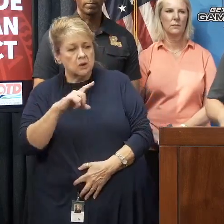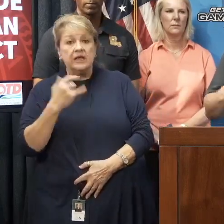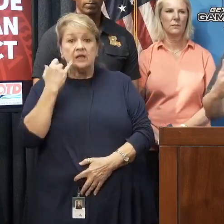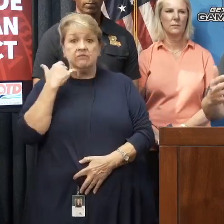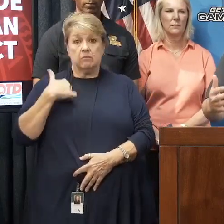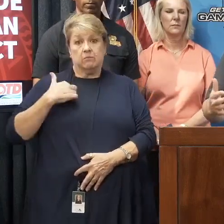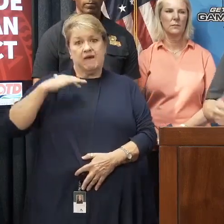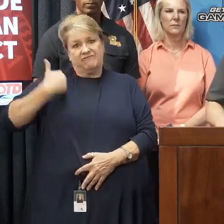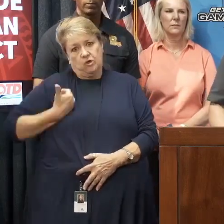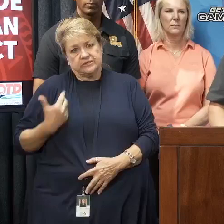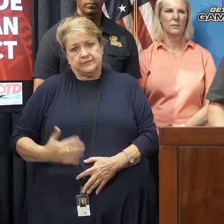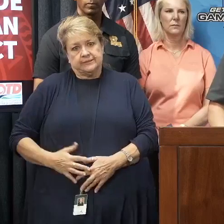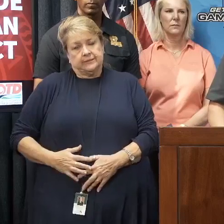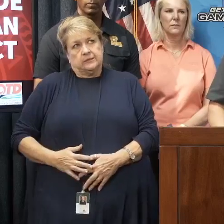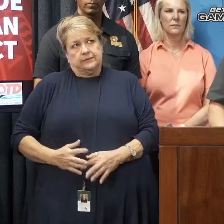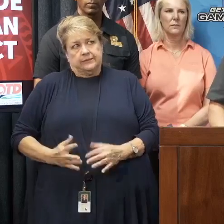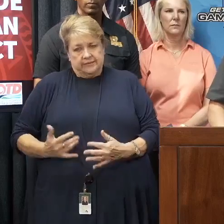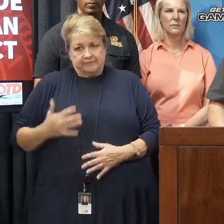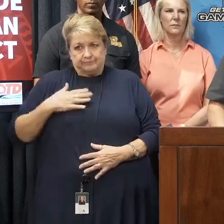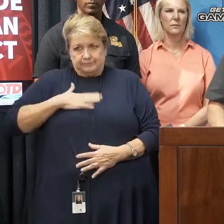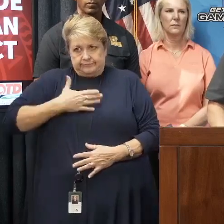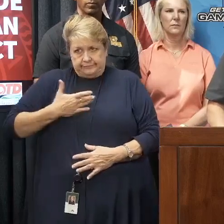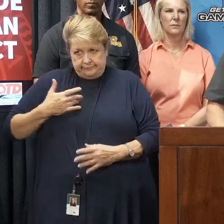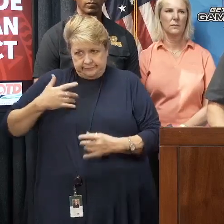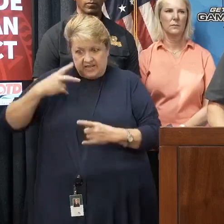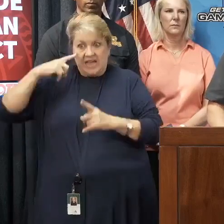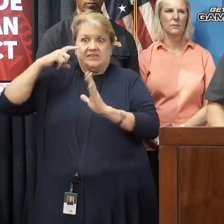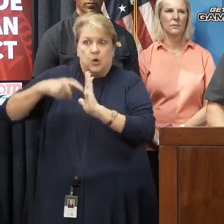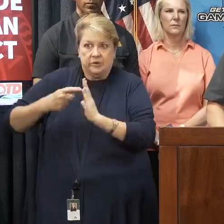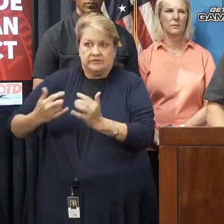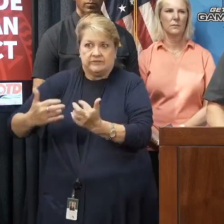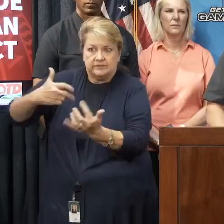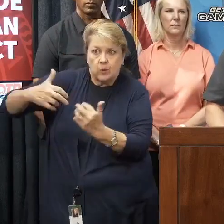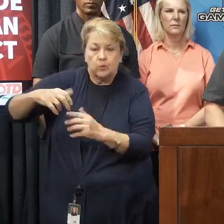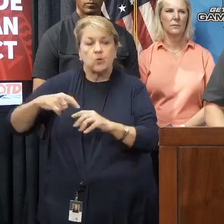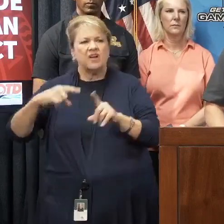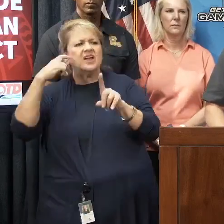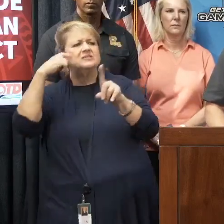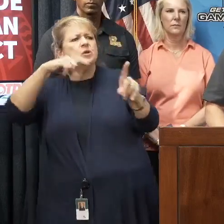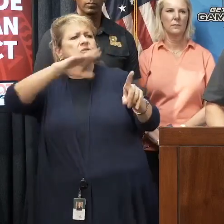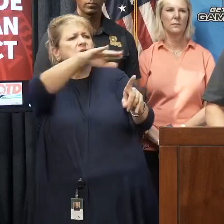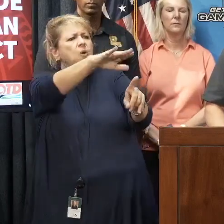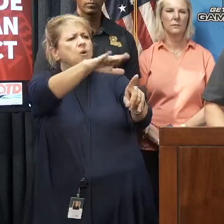need to be calling that in and reporting that to their first responders so that we can jump on